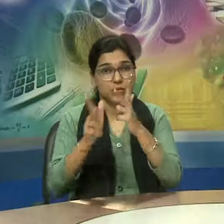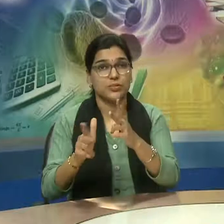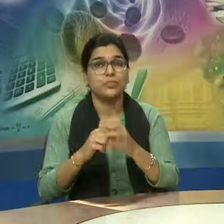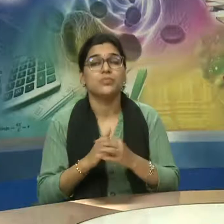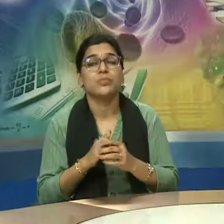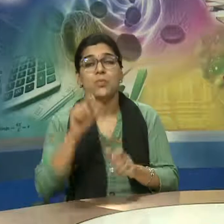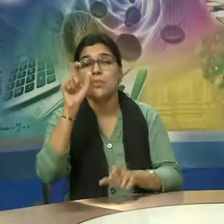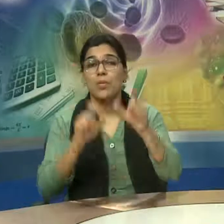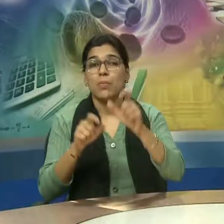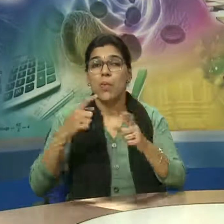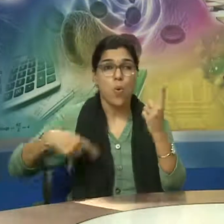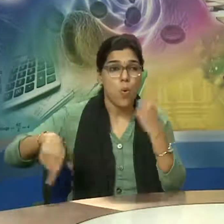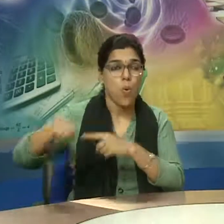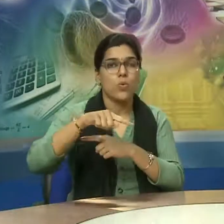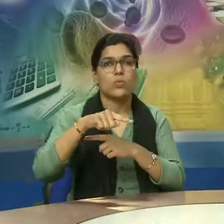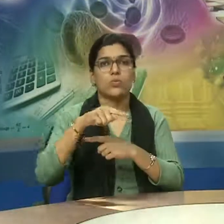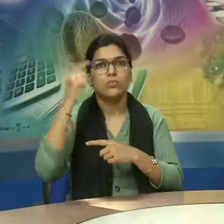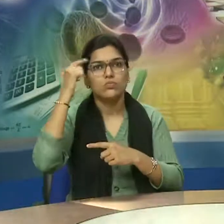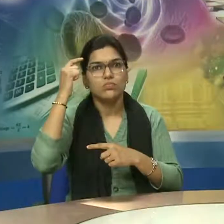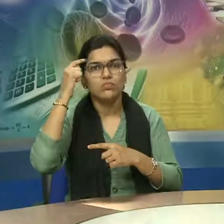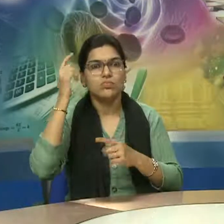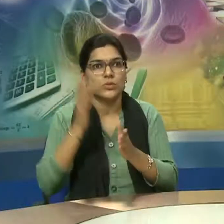According to the poet,